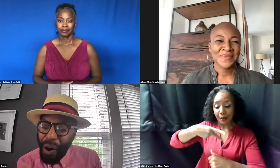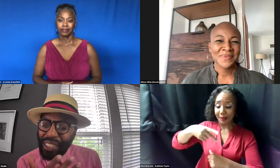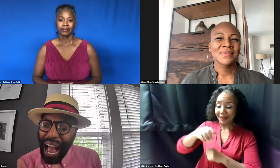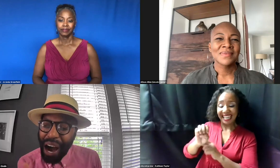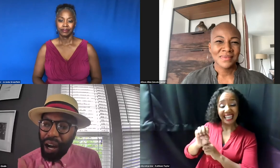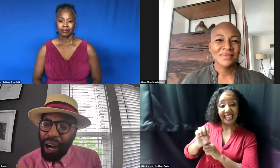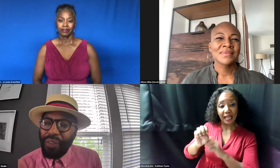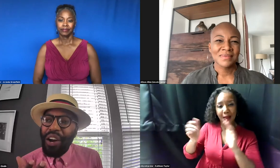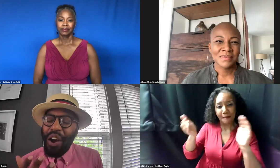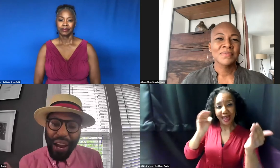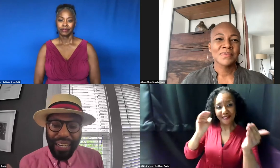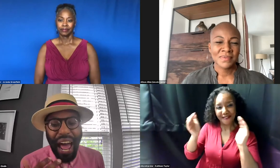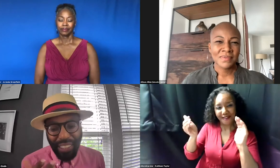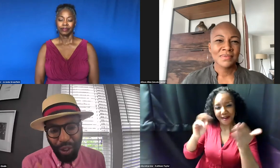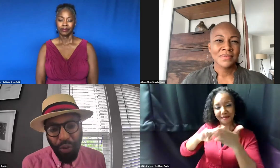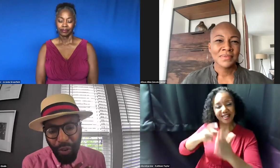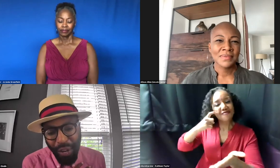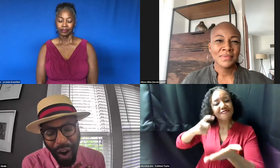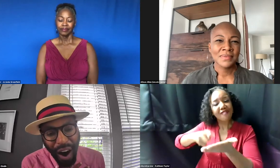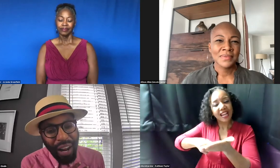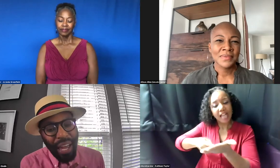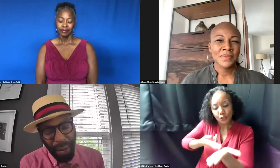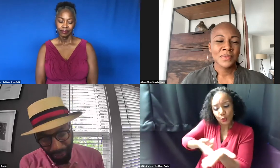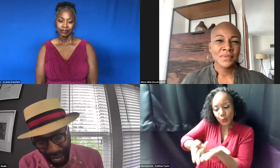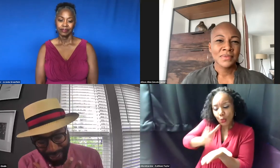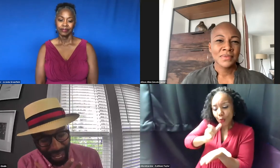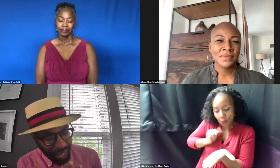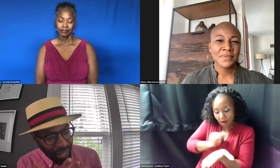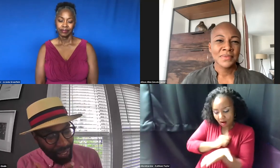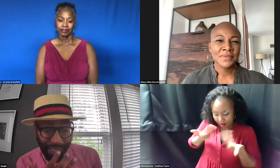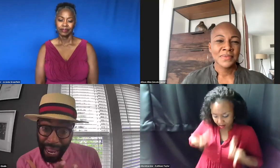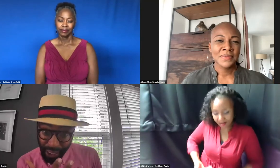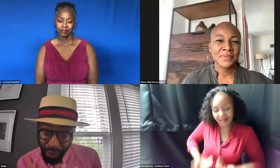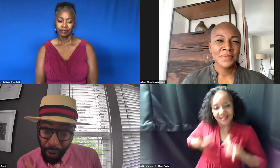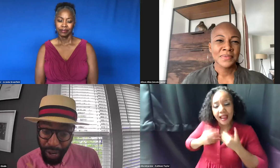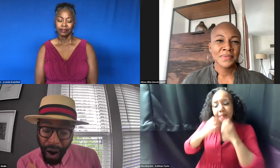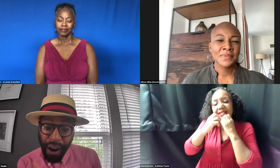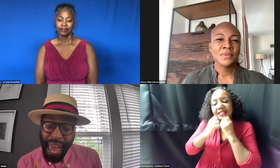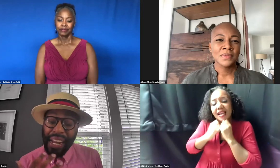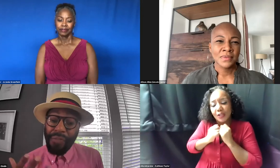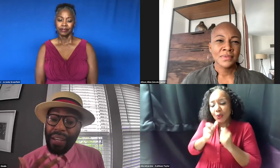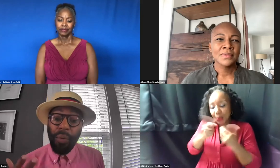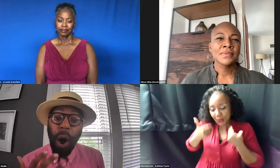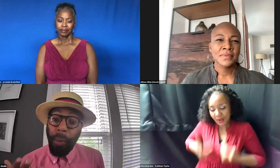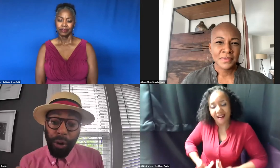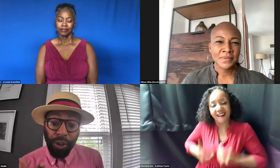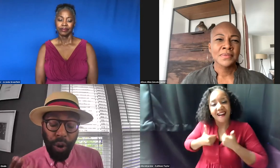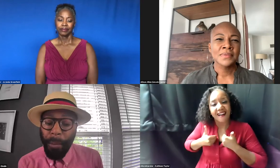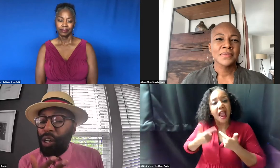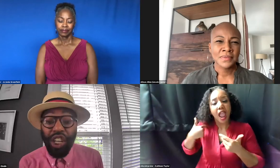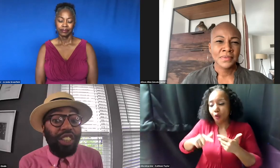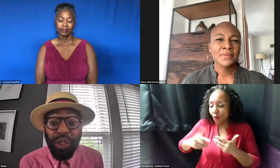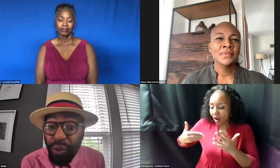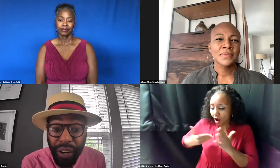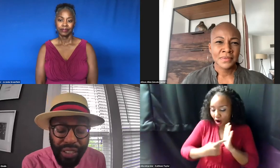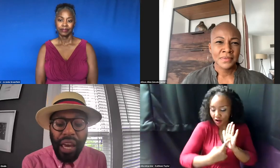is emerging out of recognizing the truth of who we are and then protecting the sanctity of who we are and the fact that we are portals to a